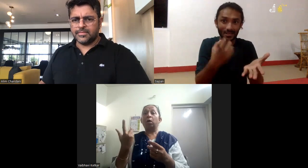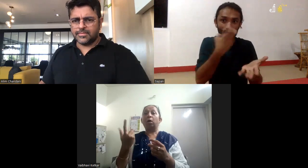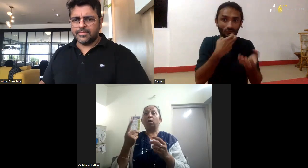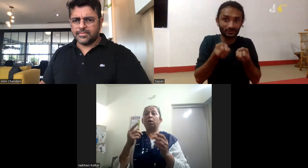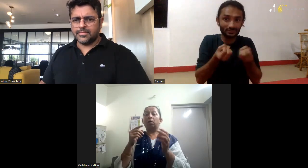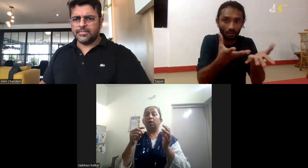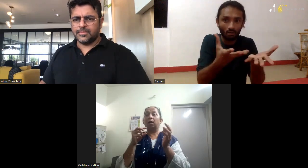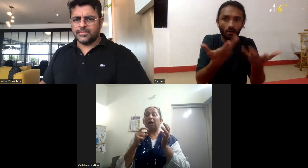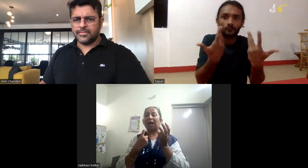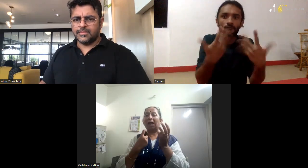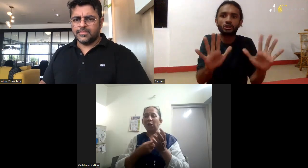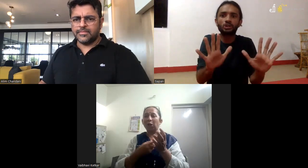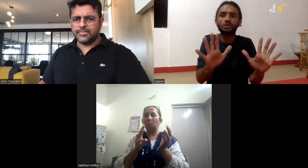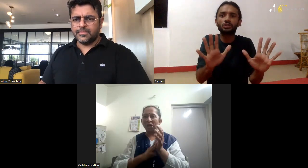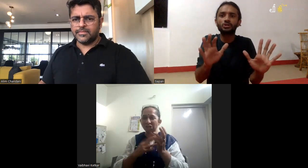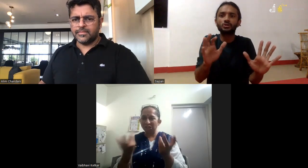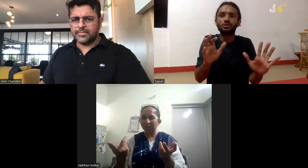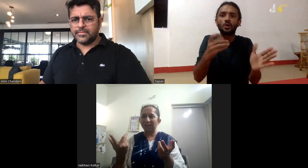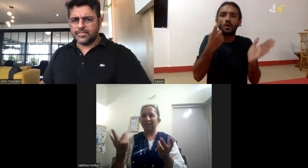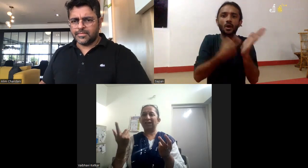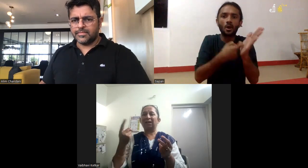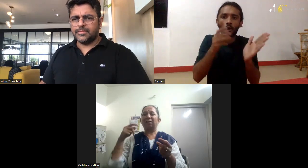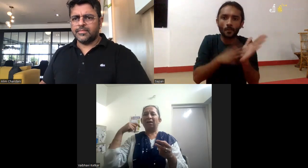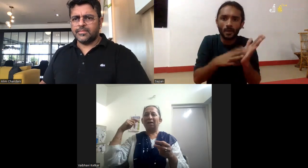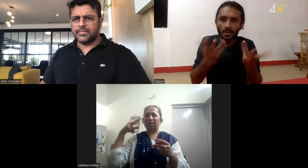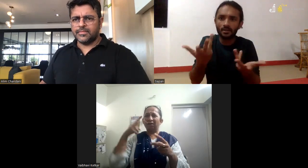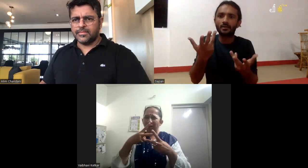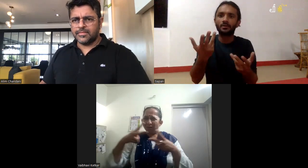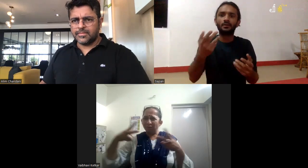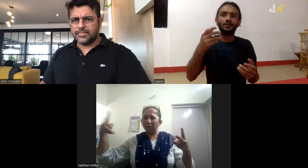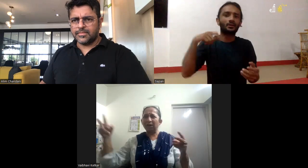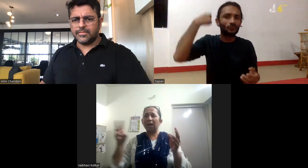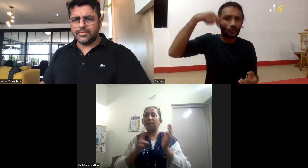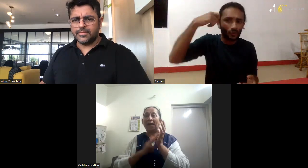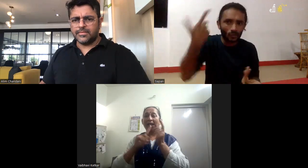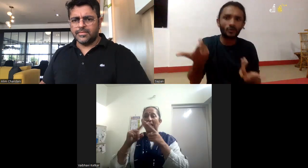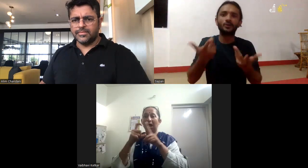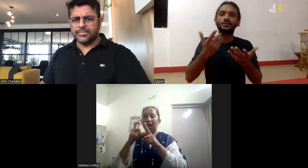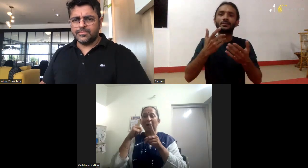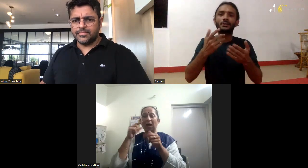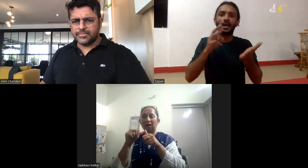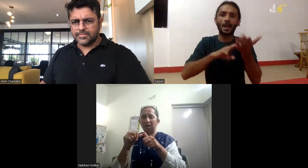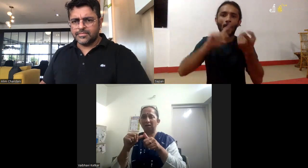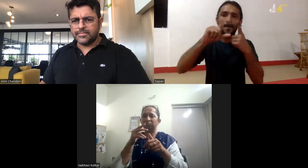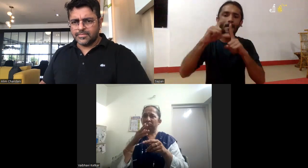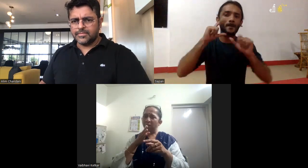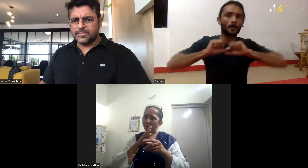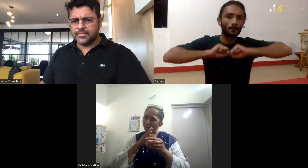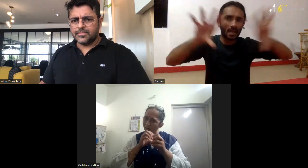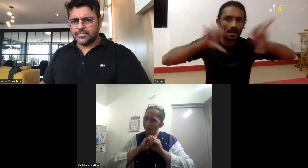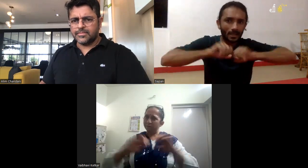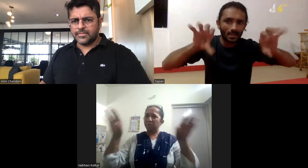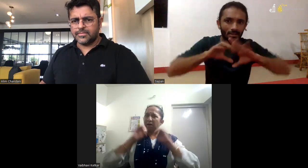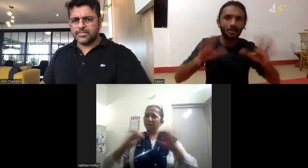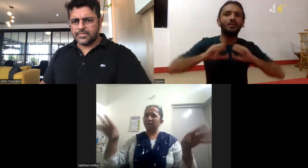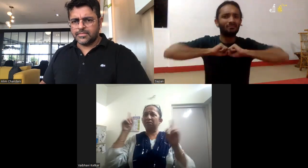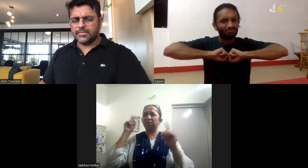But the speech therapist and the audiologist, they are just getting the benefit from